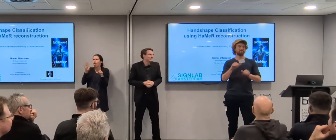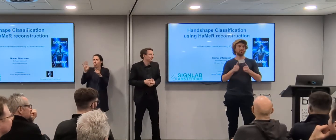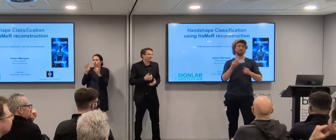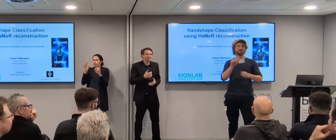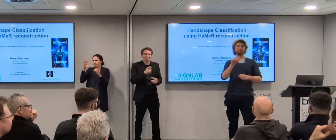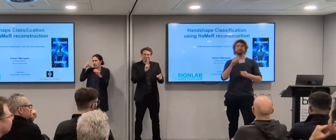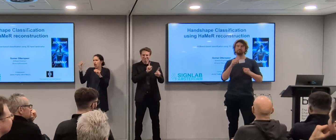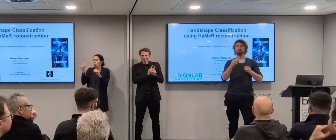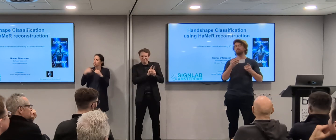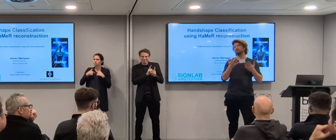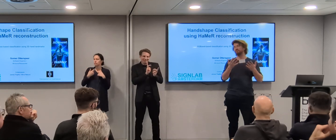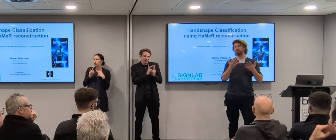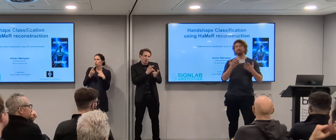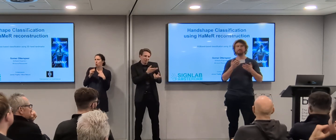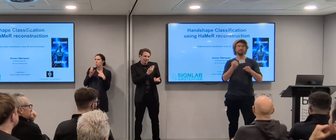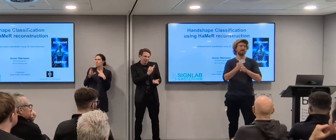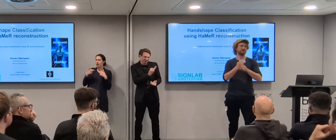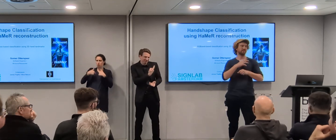Anyway, my name is Gomer,